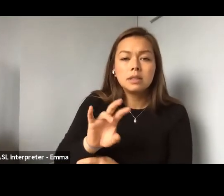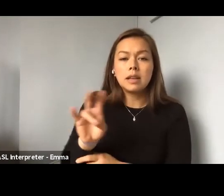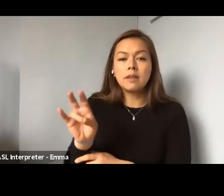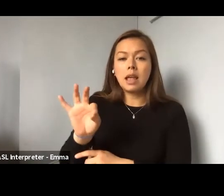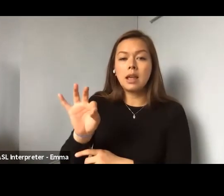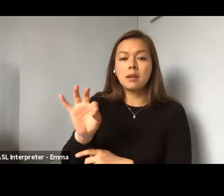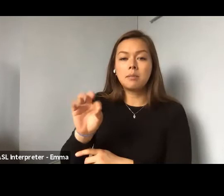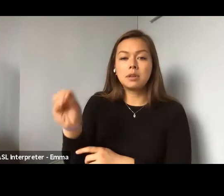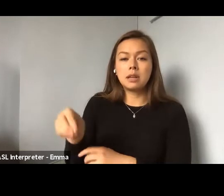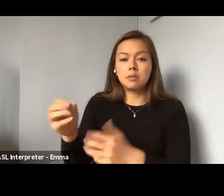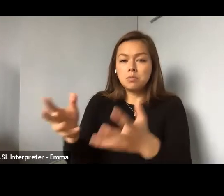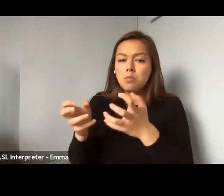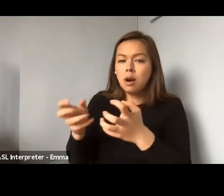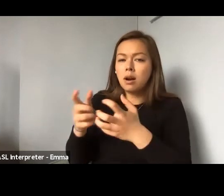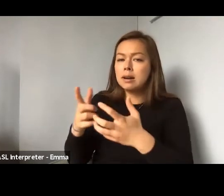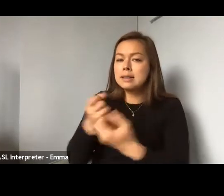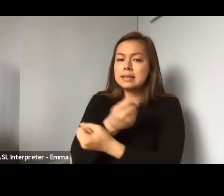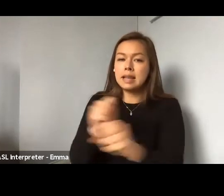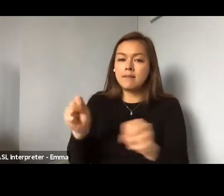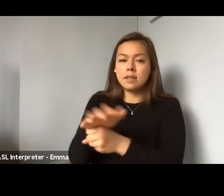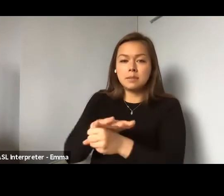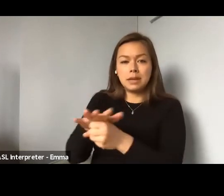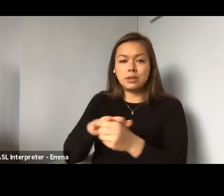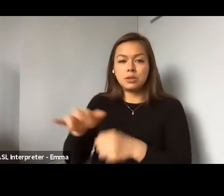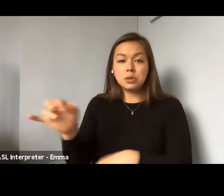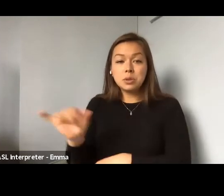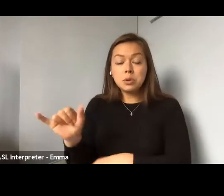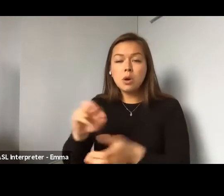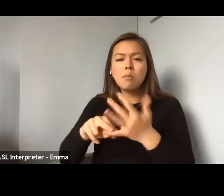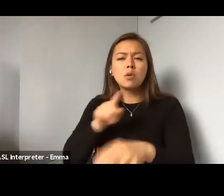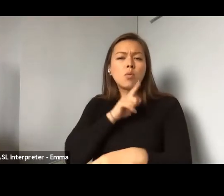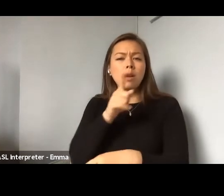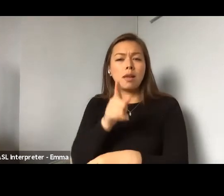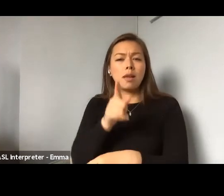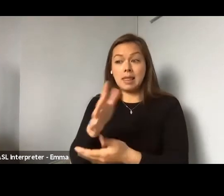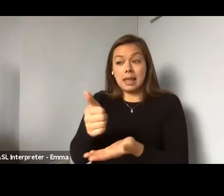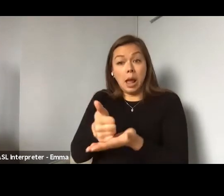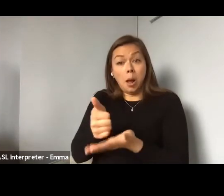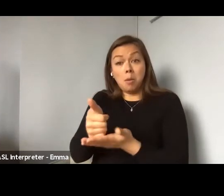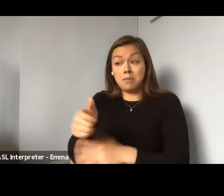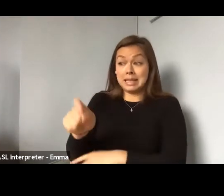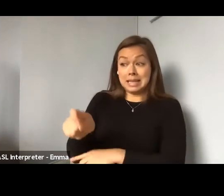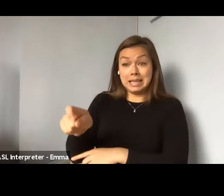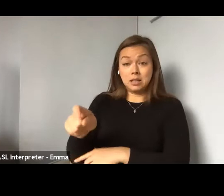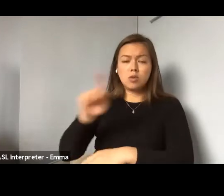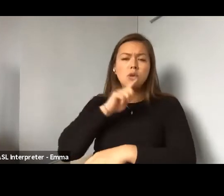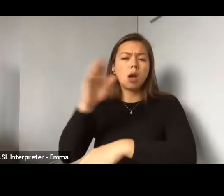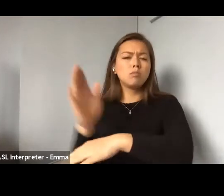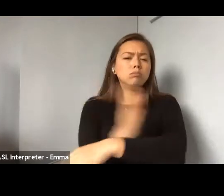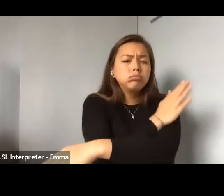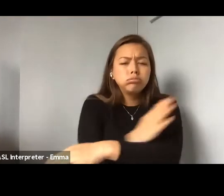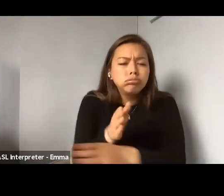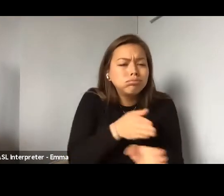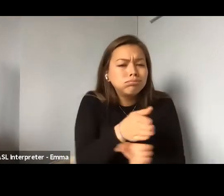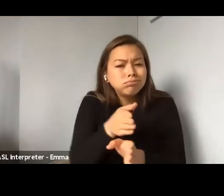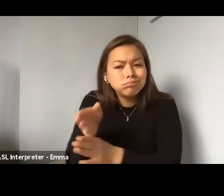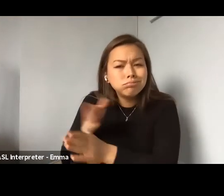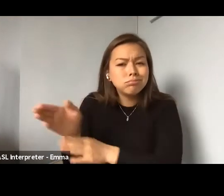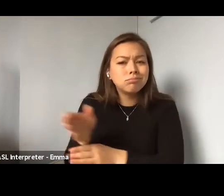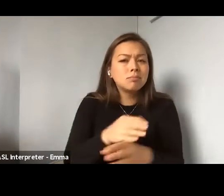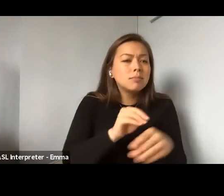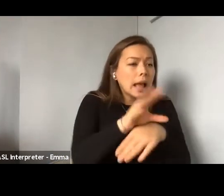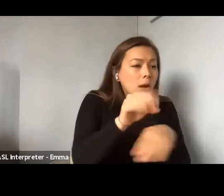across healthcare, across shelter, across counseling. However, it was worth highlighting as well that almost half of them